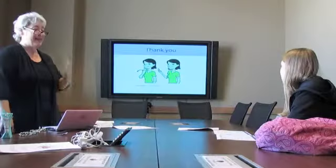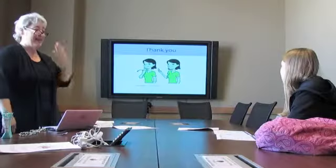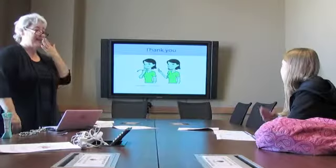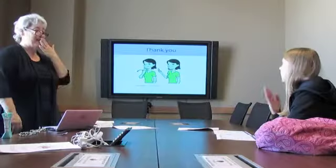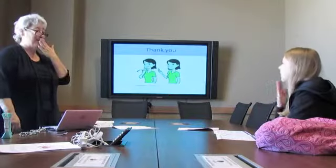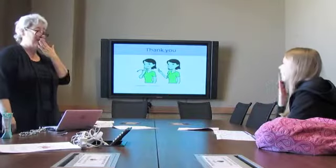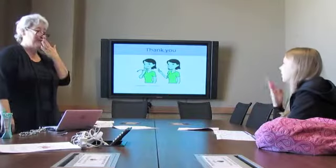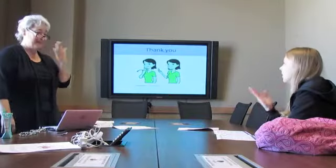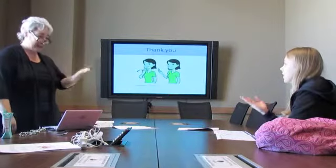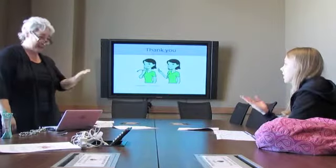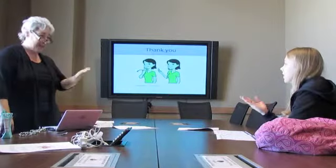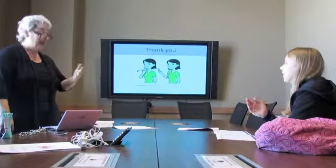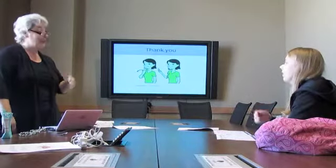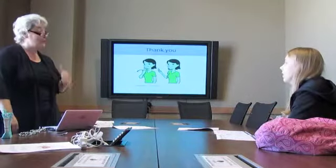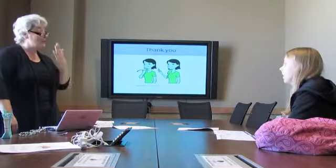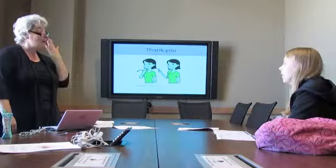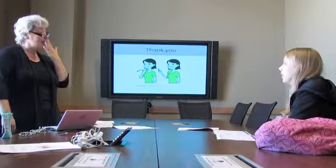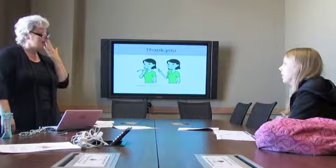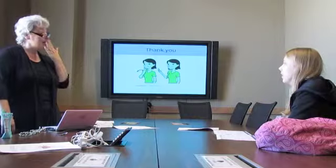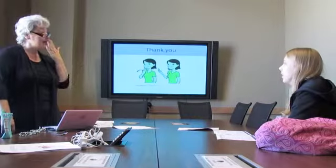Thank you. Thank you. And you're welcome, Ms. Lissette.